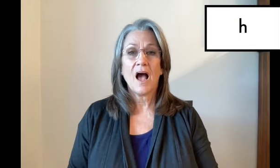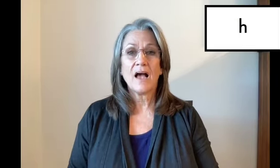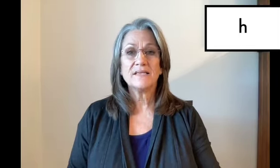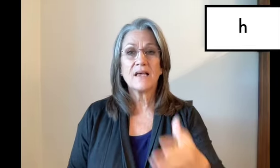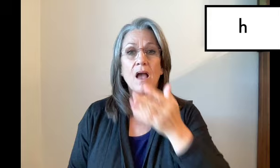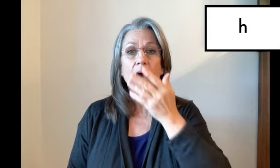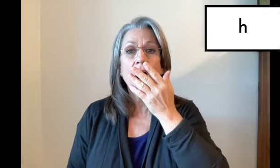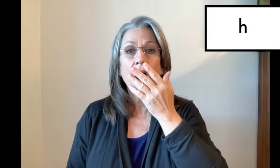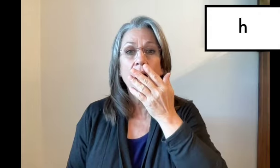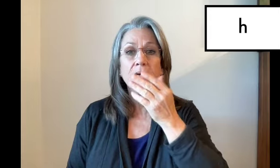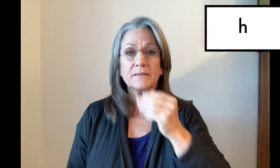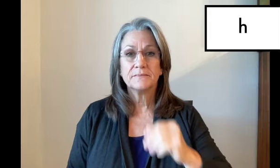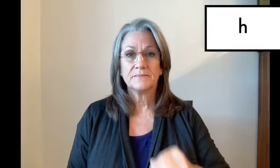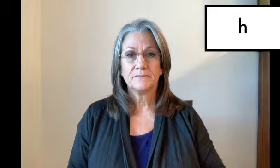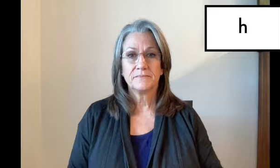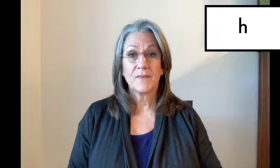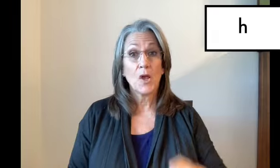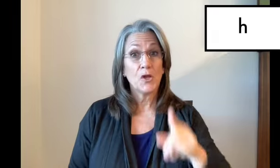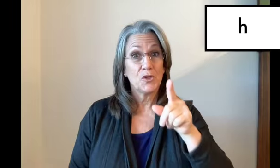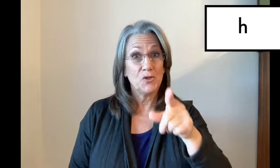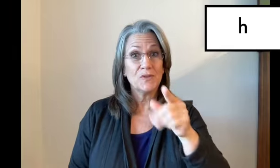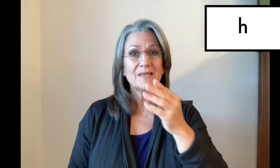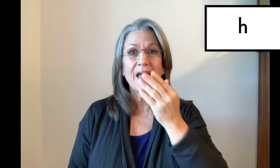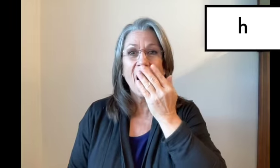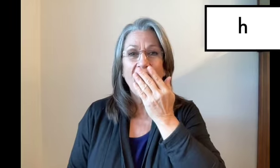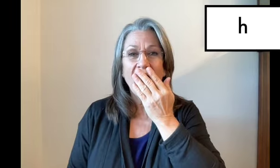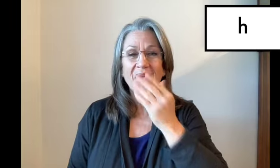I say h. You say h.